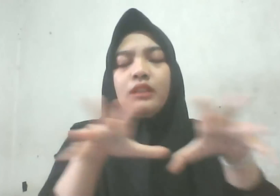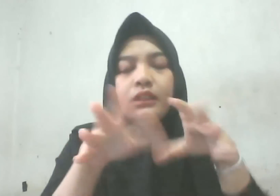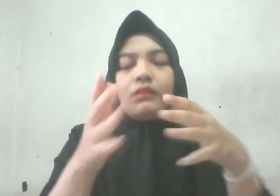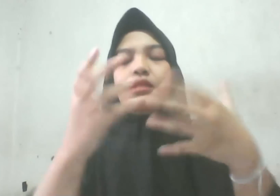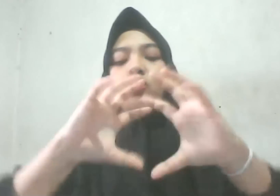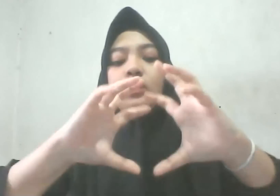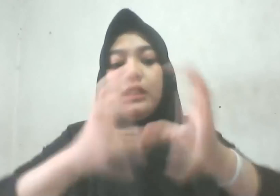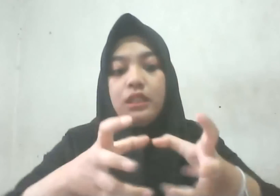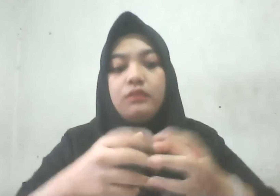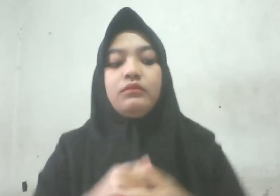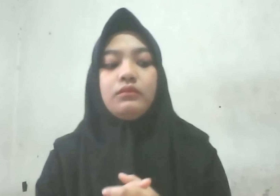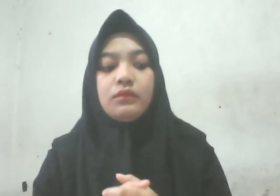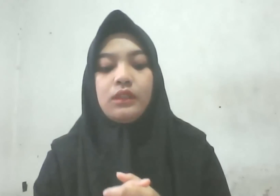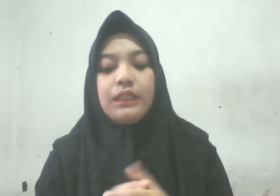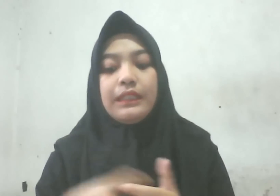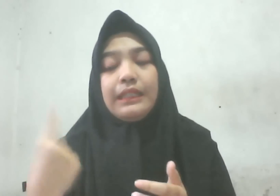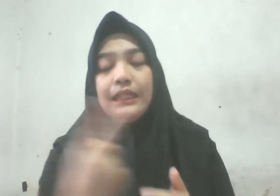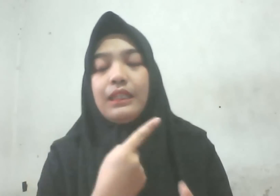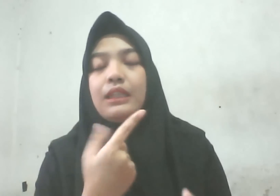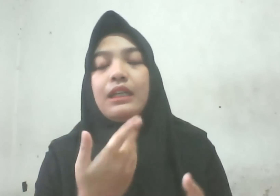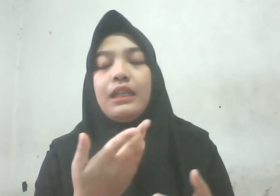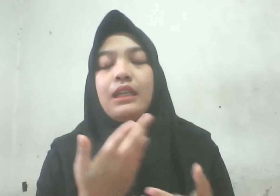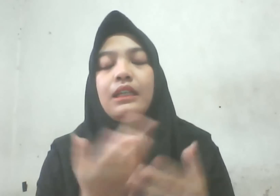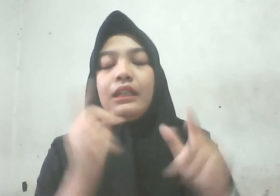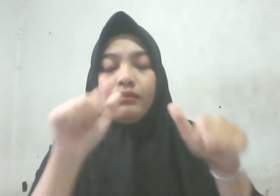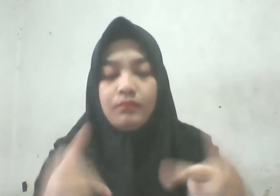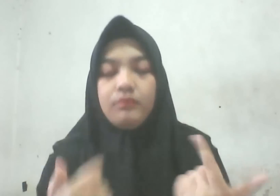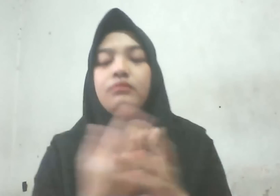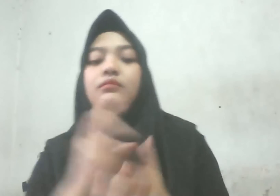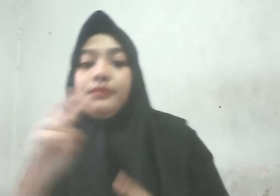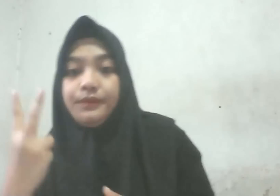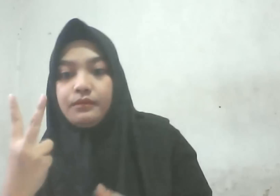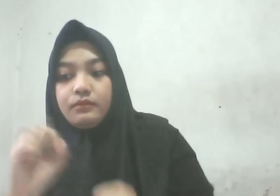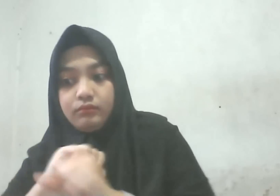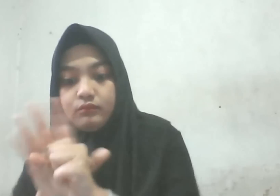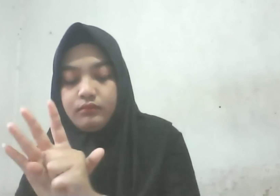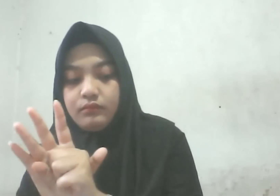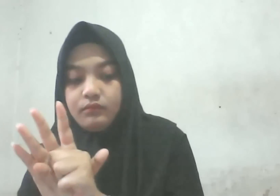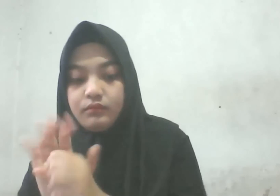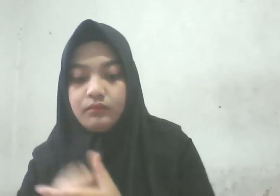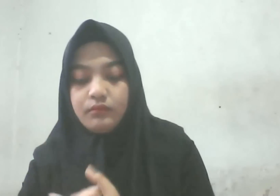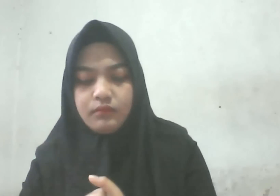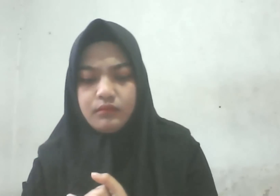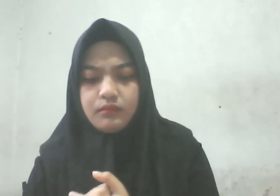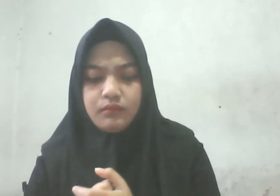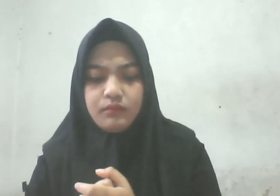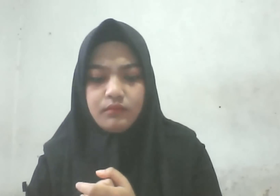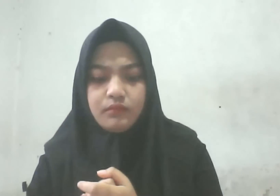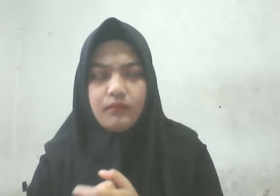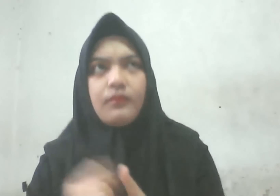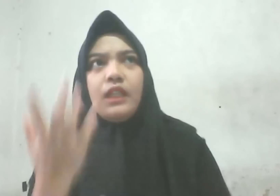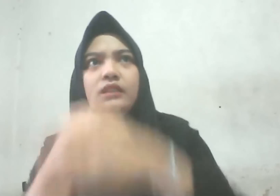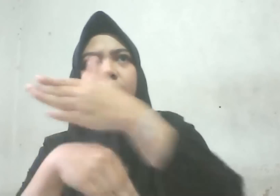And secondly, as COVID-19 has demonstrated, and as disabled people have always